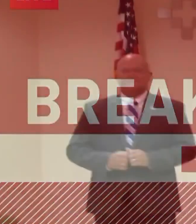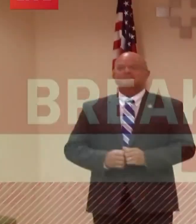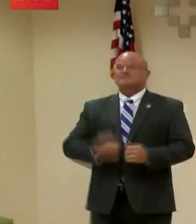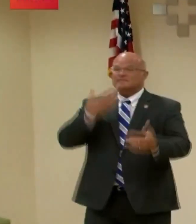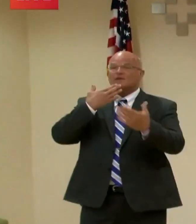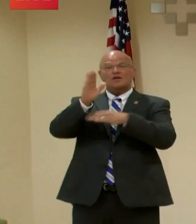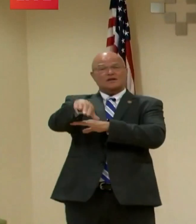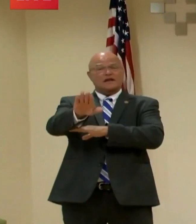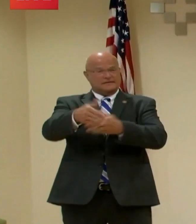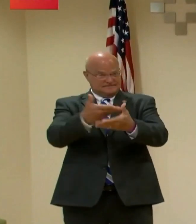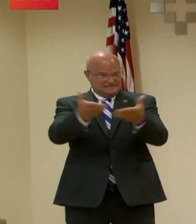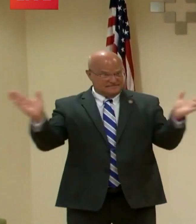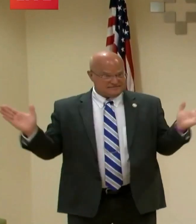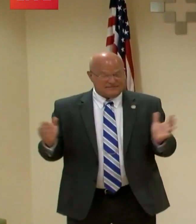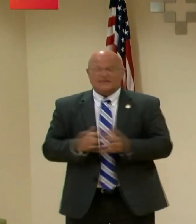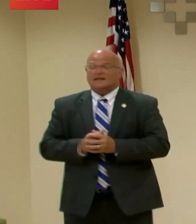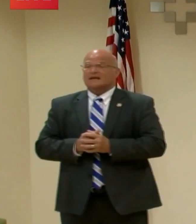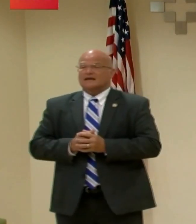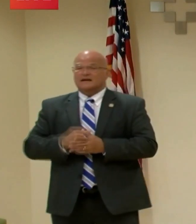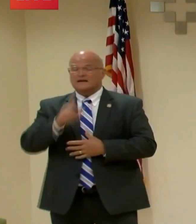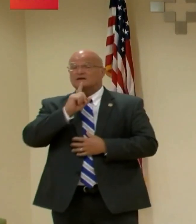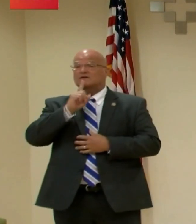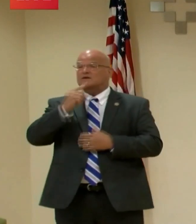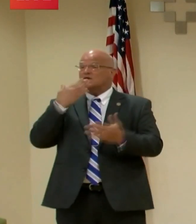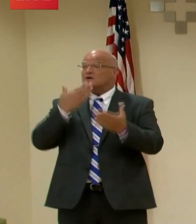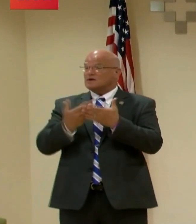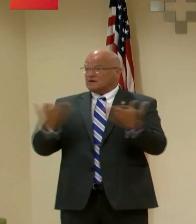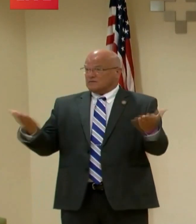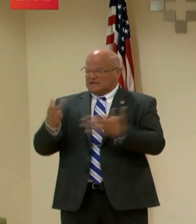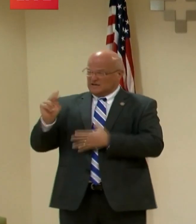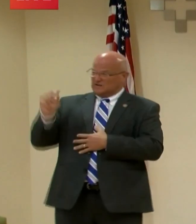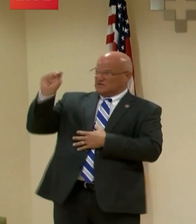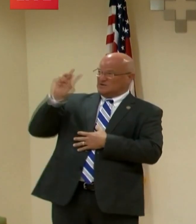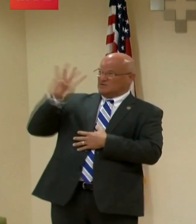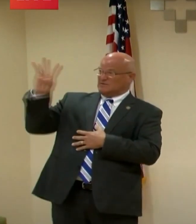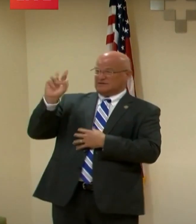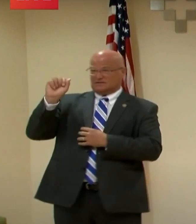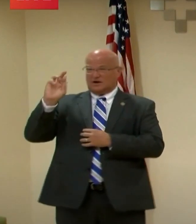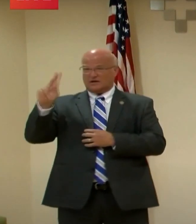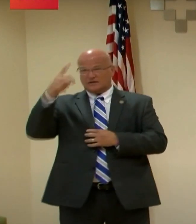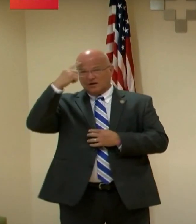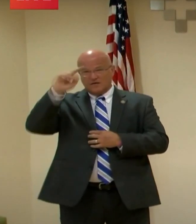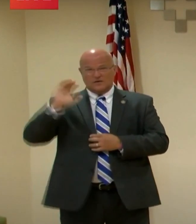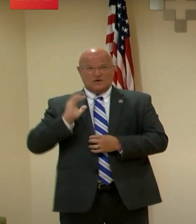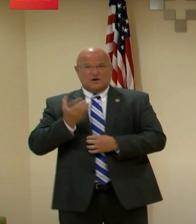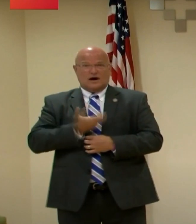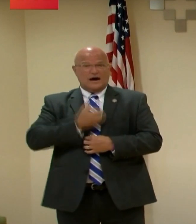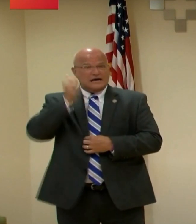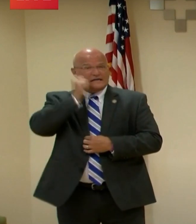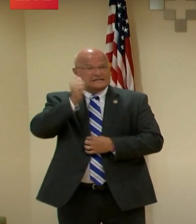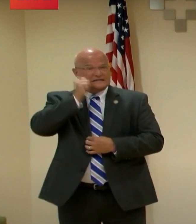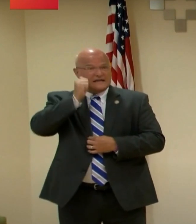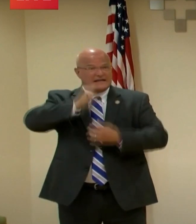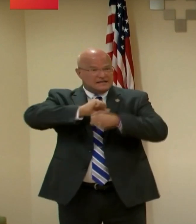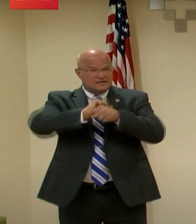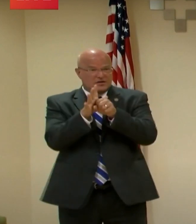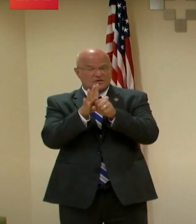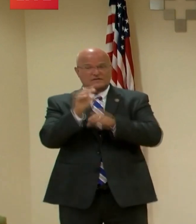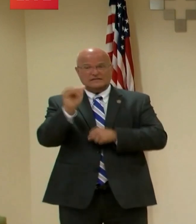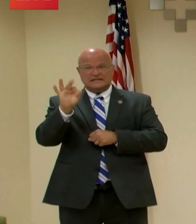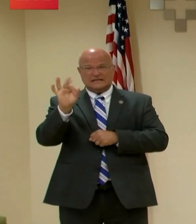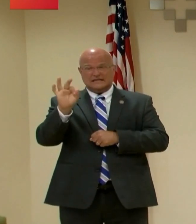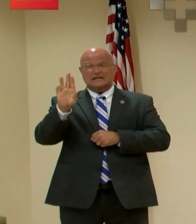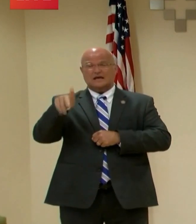Good afternoon to everyone. It is good to be in Northwest Arkansas for our daily